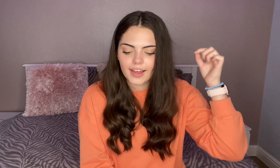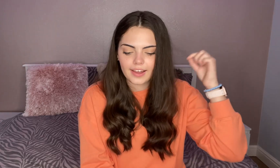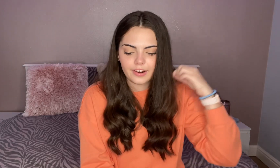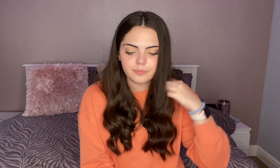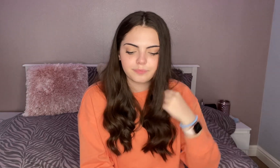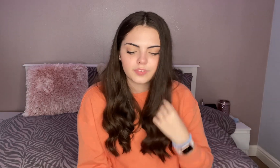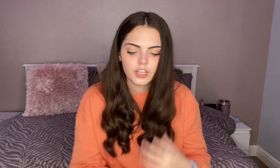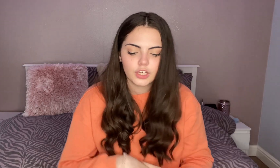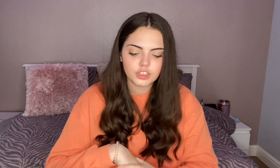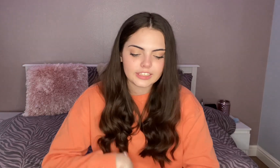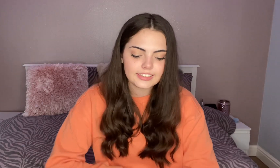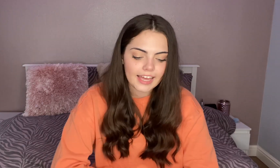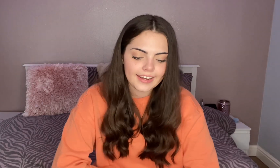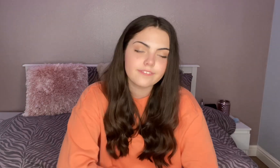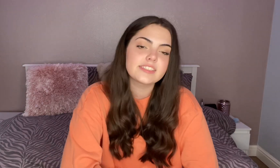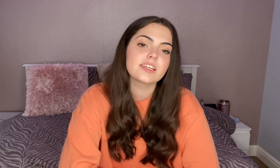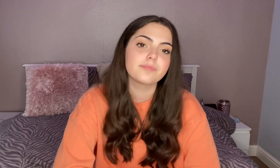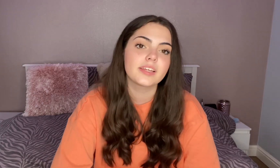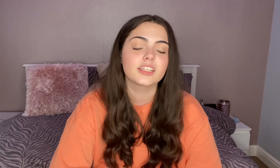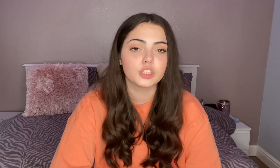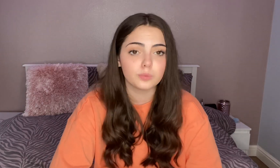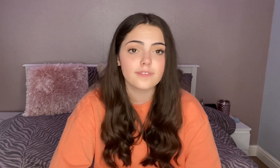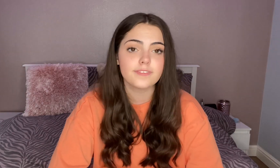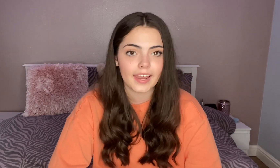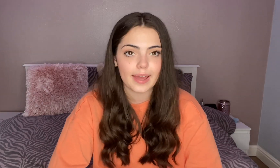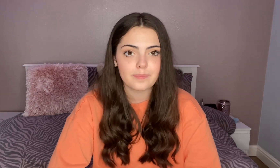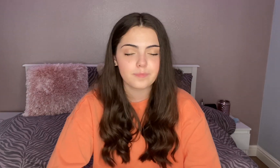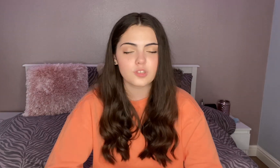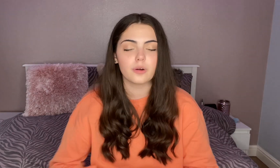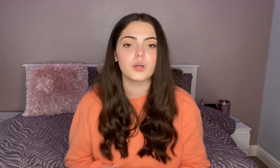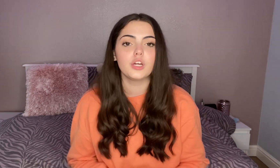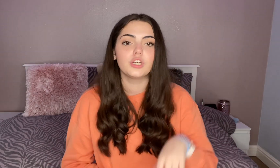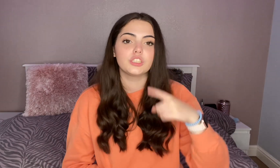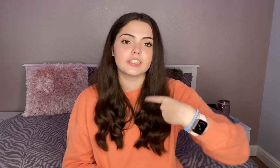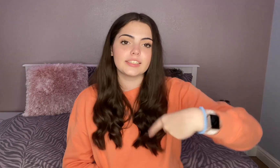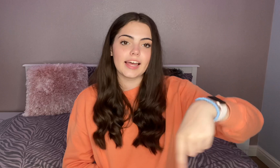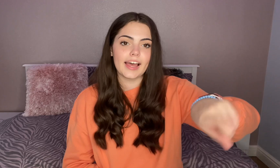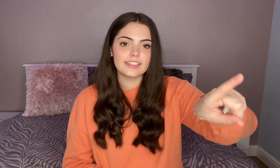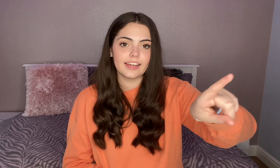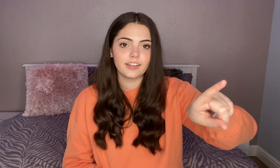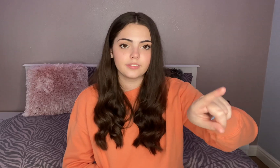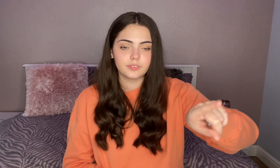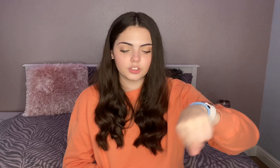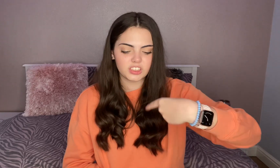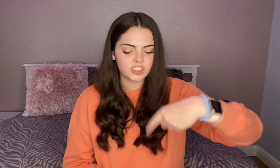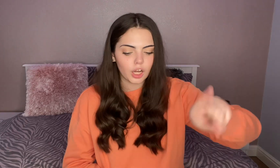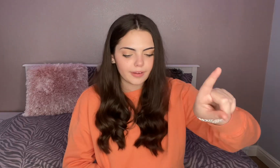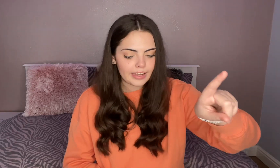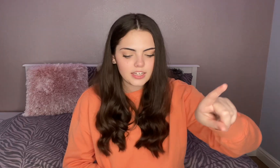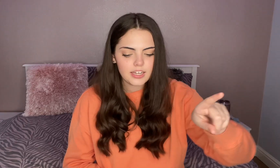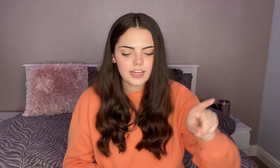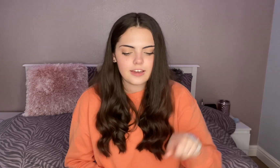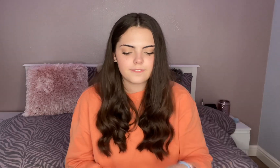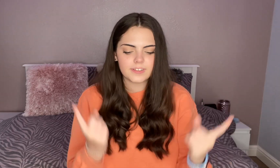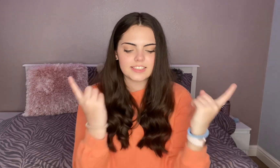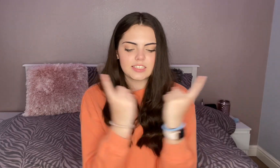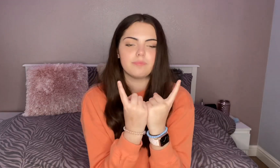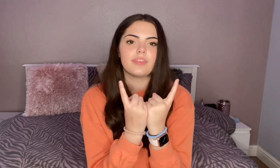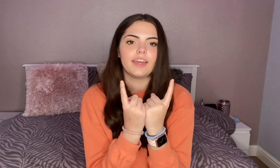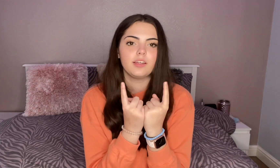hair. She's heading for something that she won't forget. So she's heading, so she's going for something. So